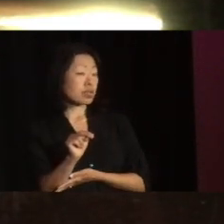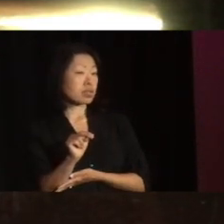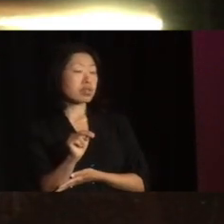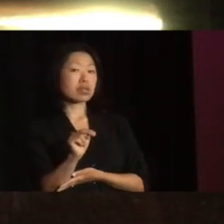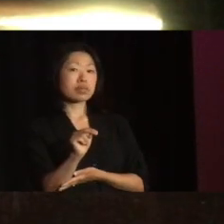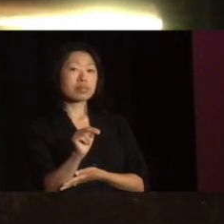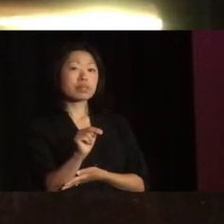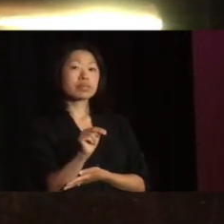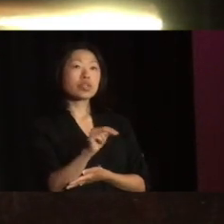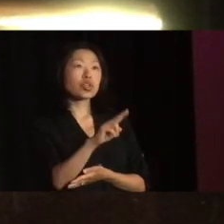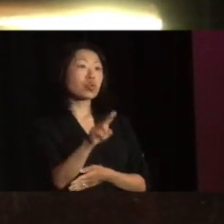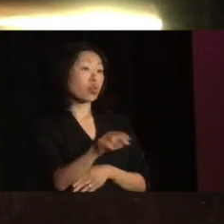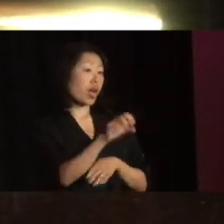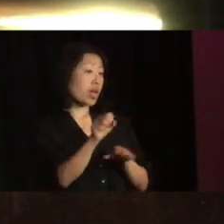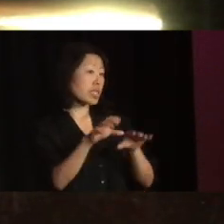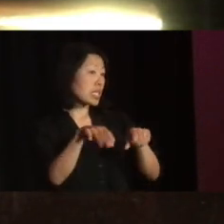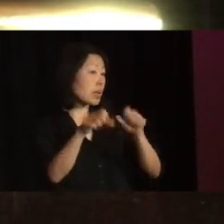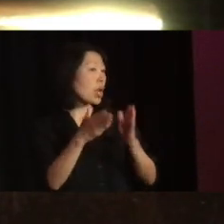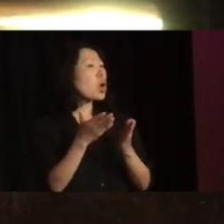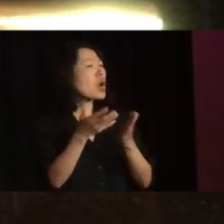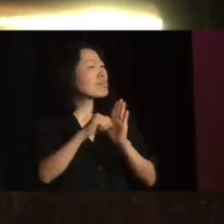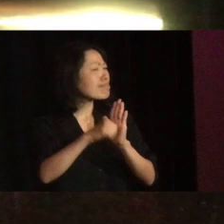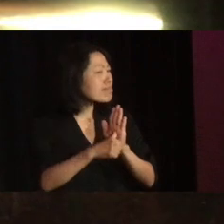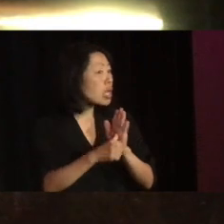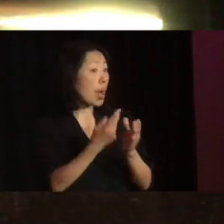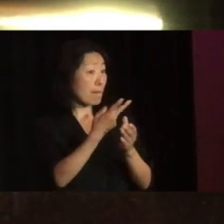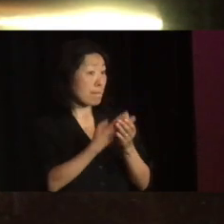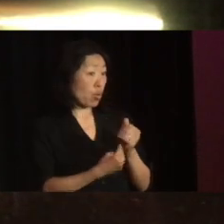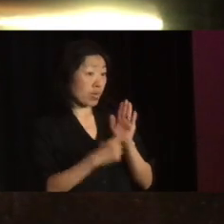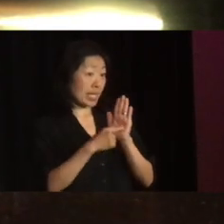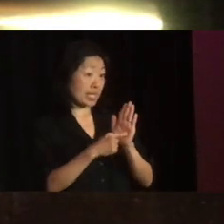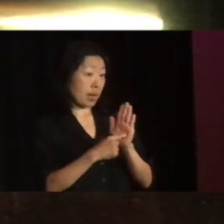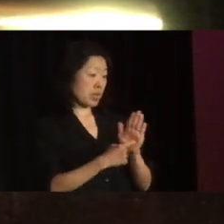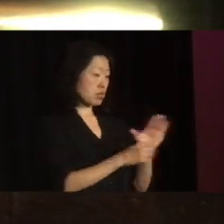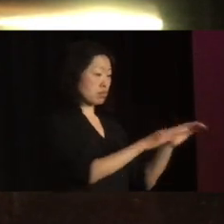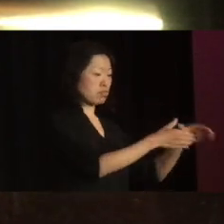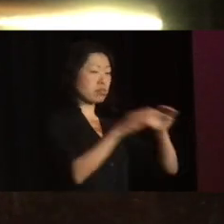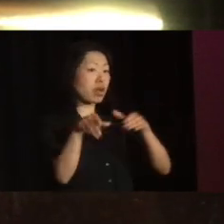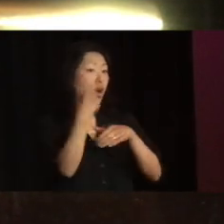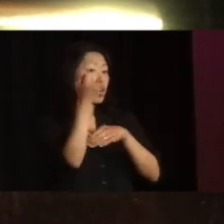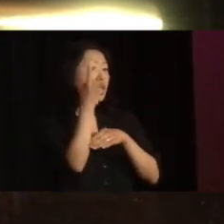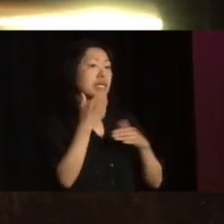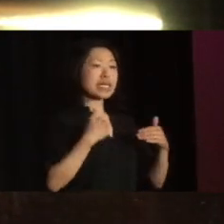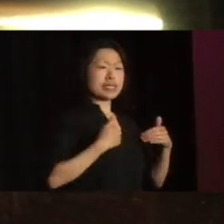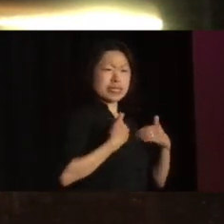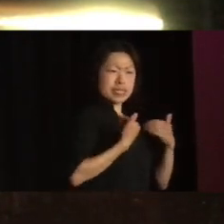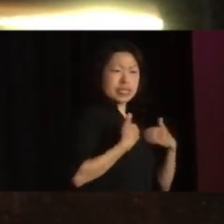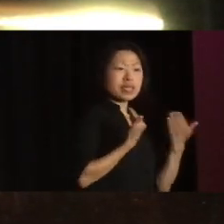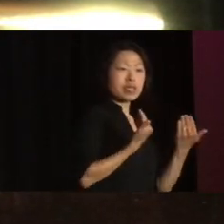US adoptees, and I want to make a point to say that both of these samples are on adolescent to young adult.